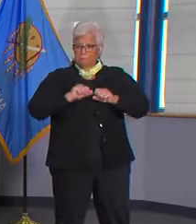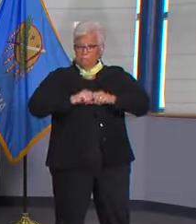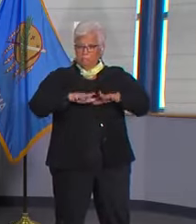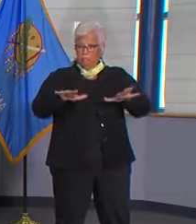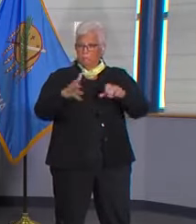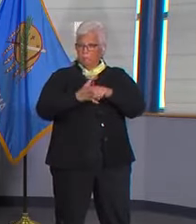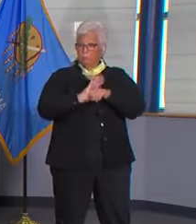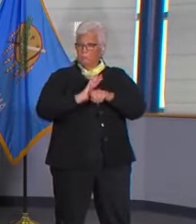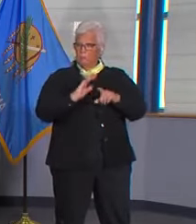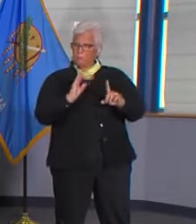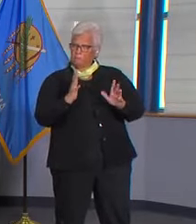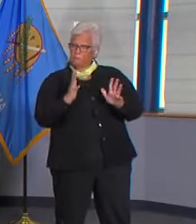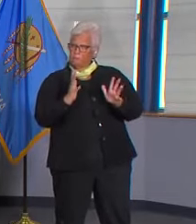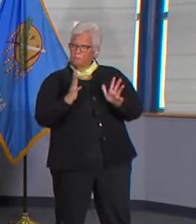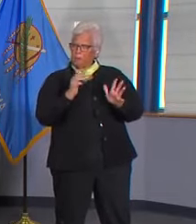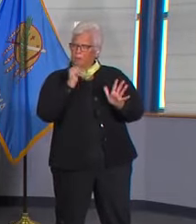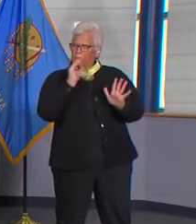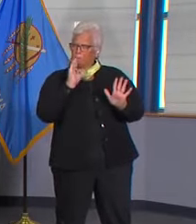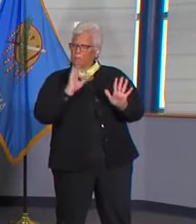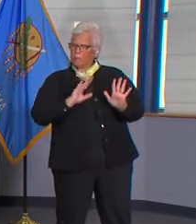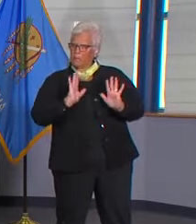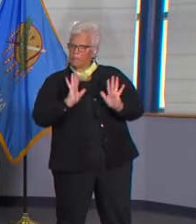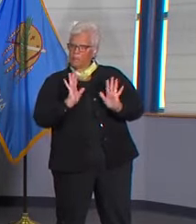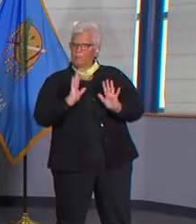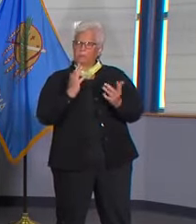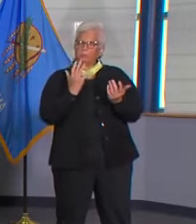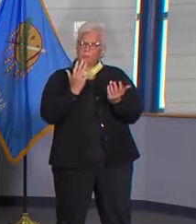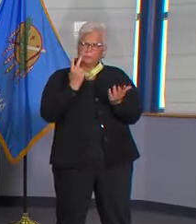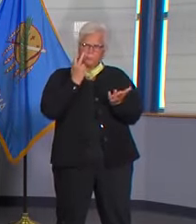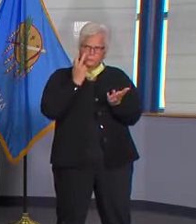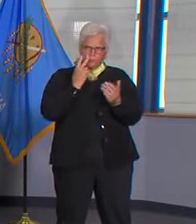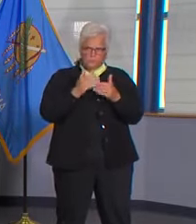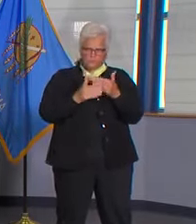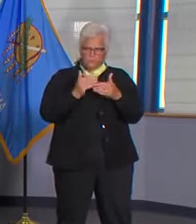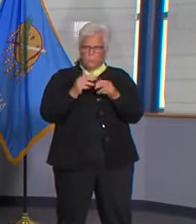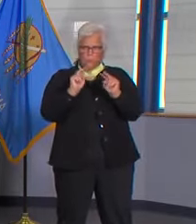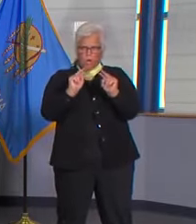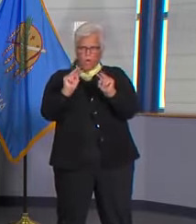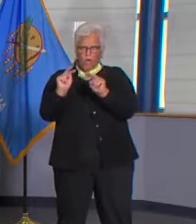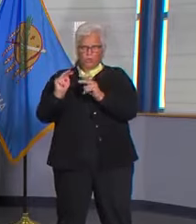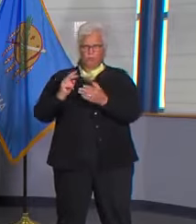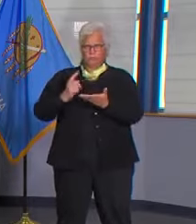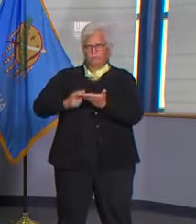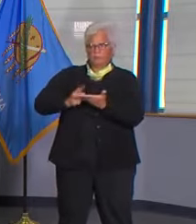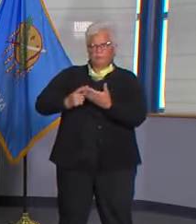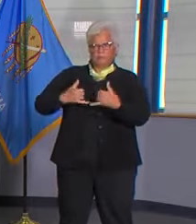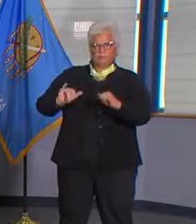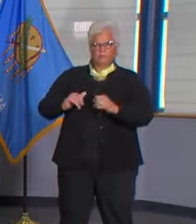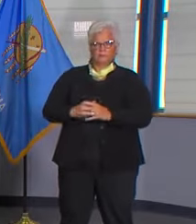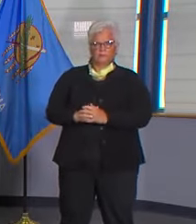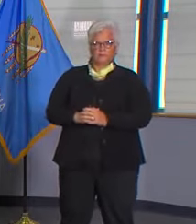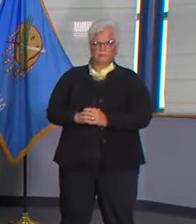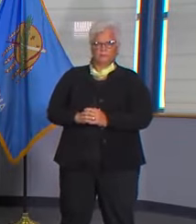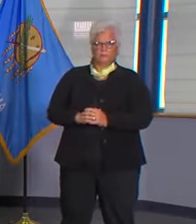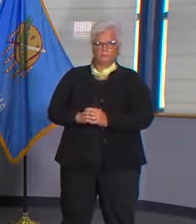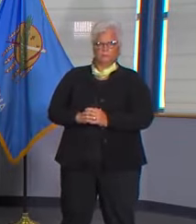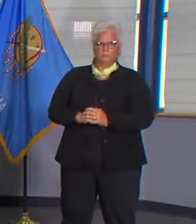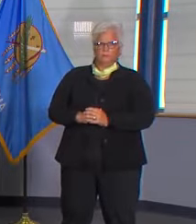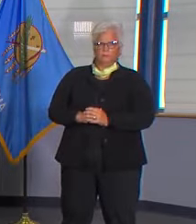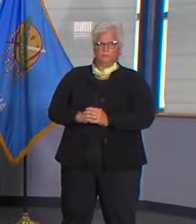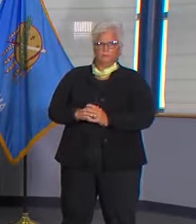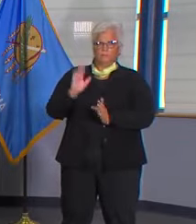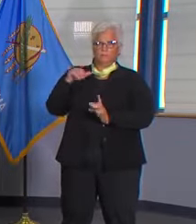community. And so early on, in the early going of the pandemic, when we didn't have local data to know what would be